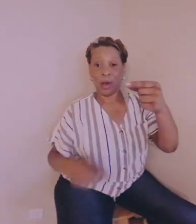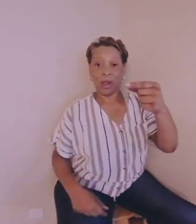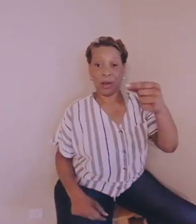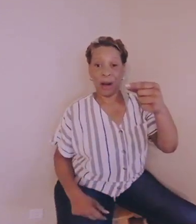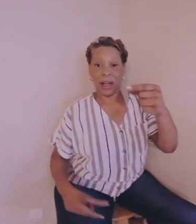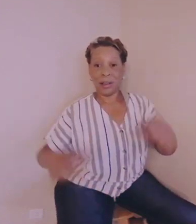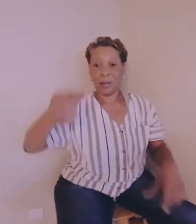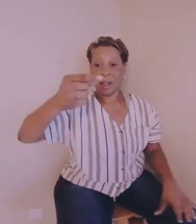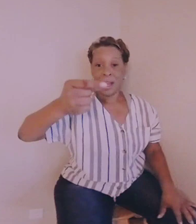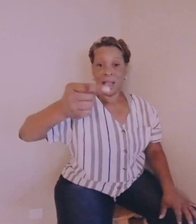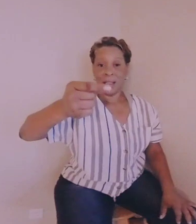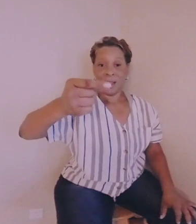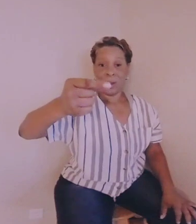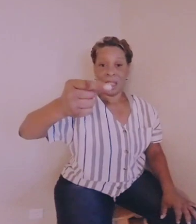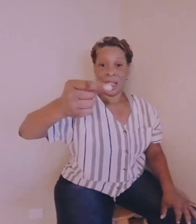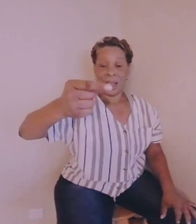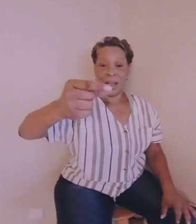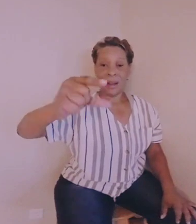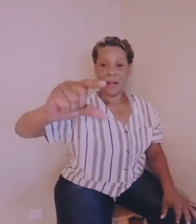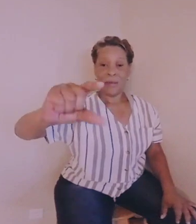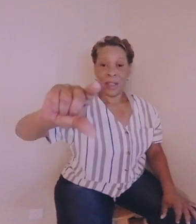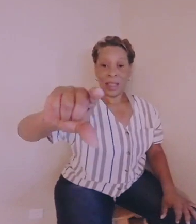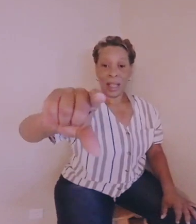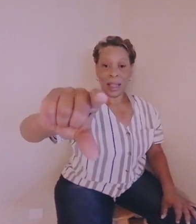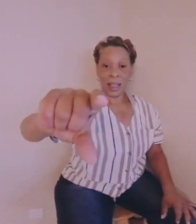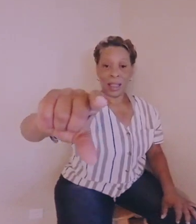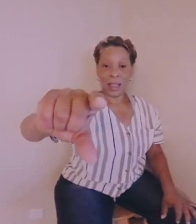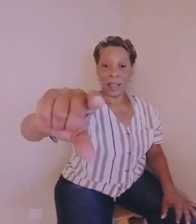to the right, okay? So G, just like this,